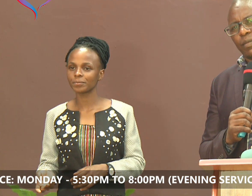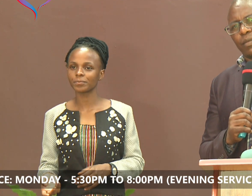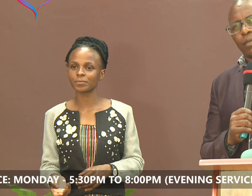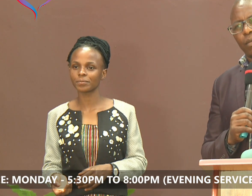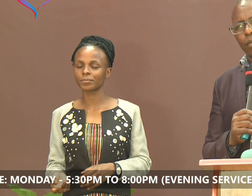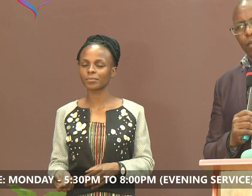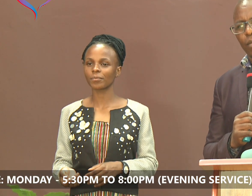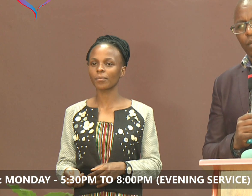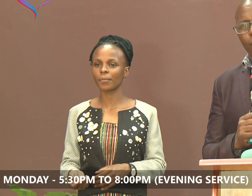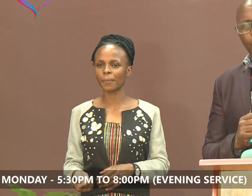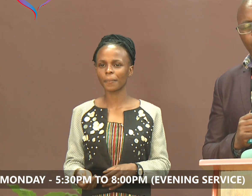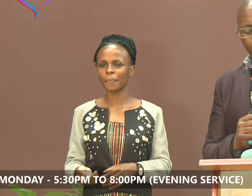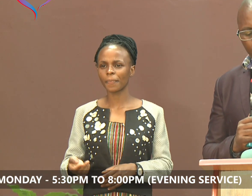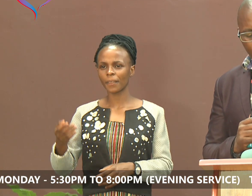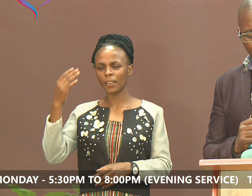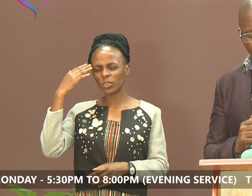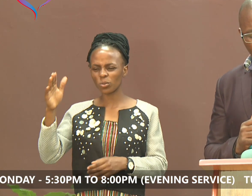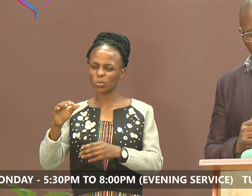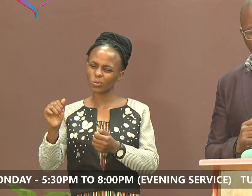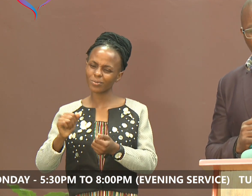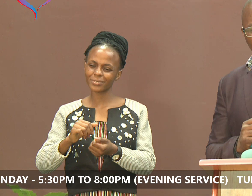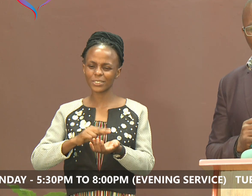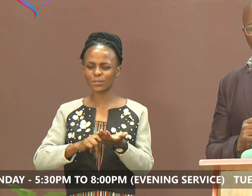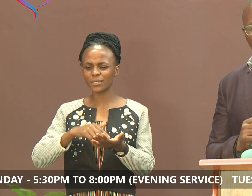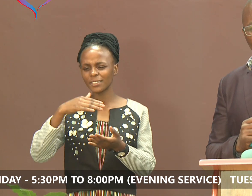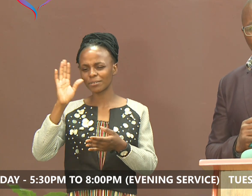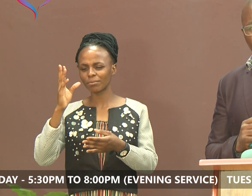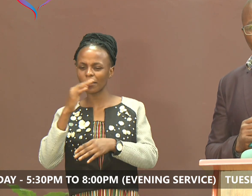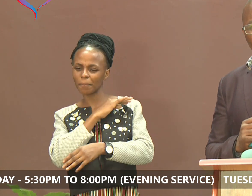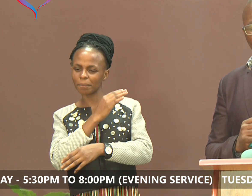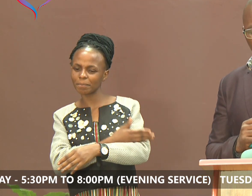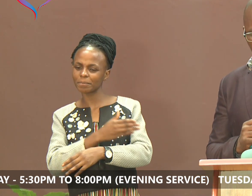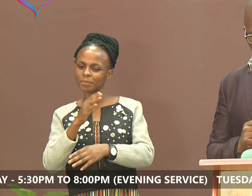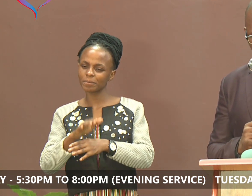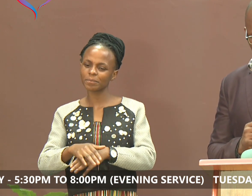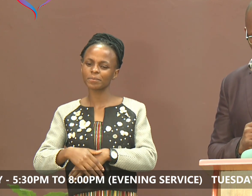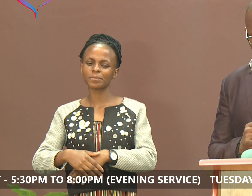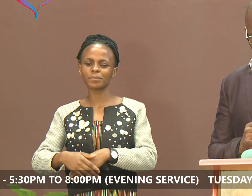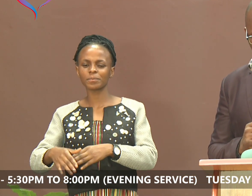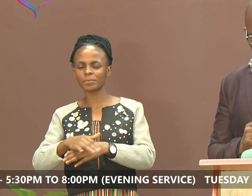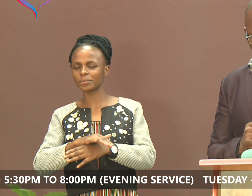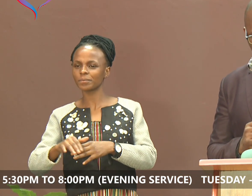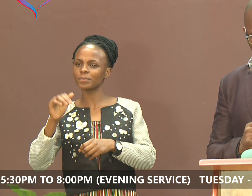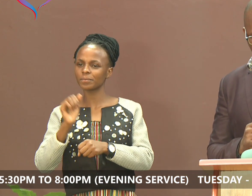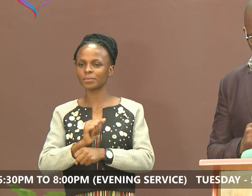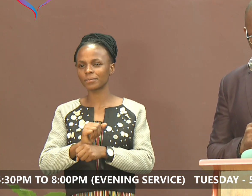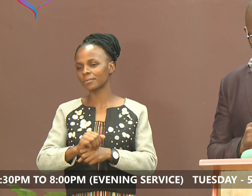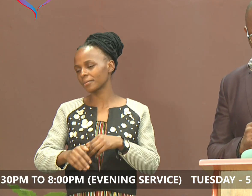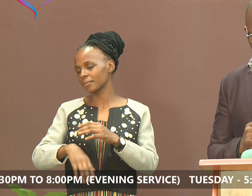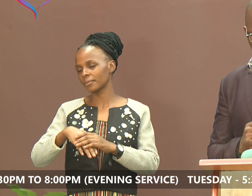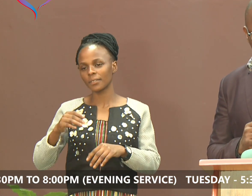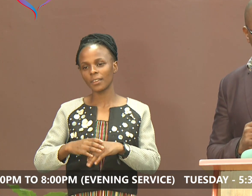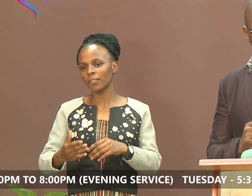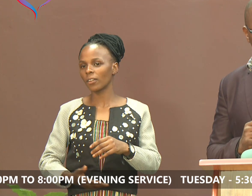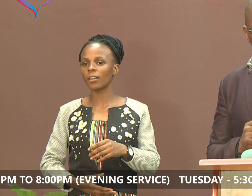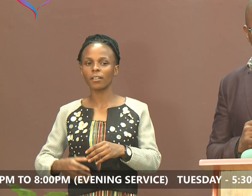Chechintwe chasinzo, wuzibusima nyi, obama manyi, tugaina na ye, tugateka kubintwe vya leyo, kumirimu, kubusiness, no kumaonga, toina manyi, gauliriza